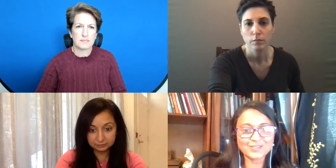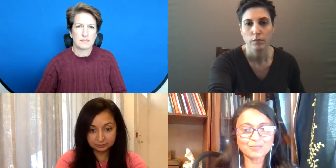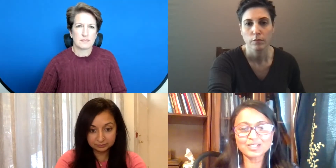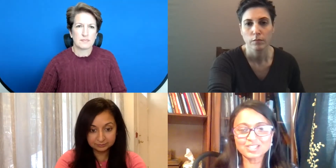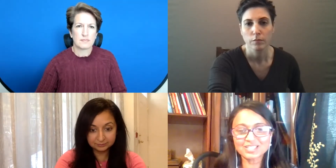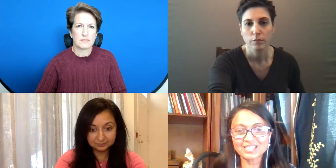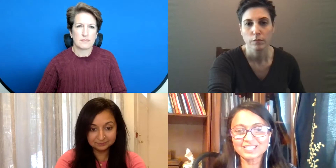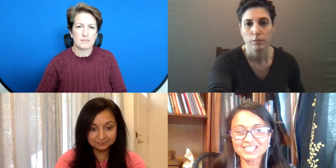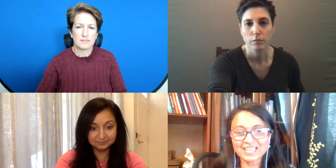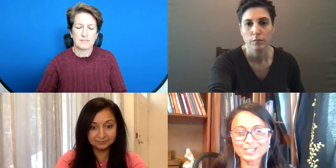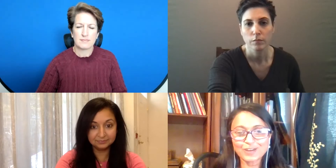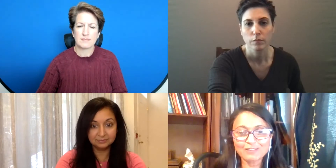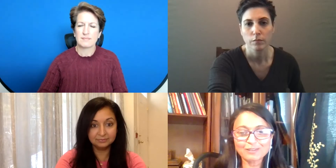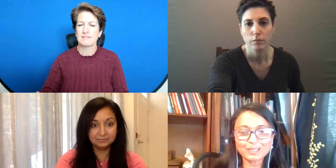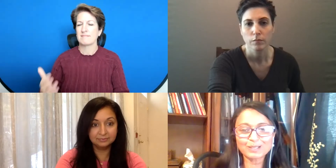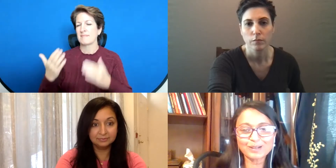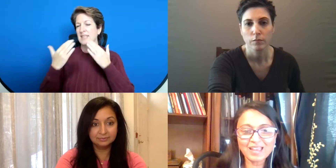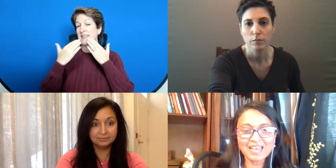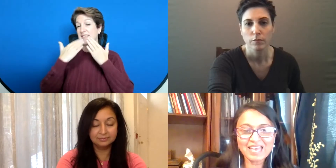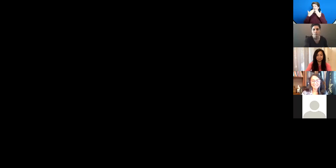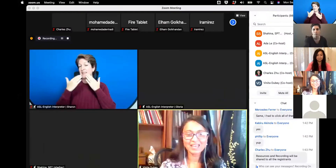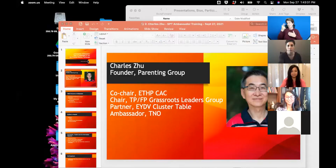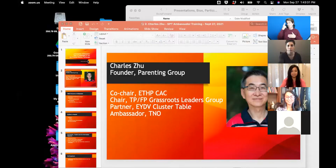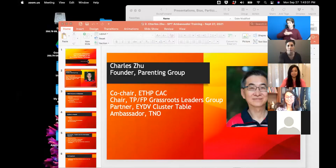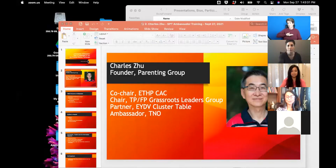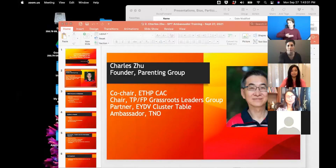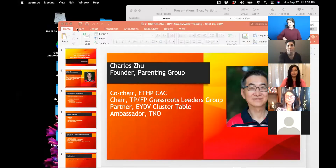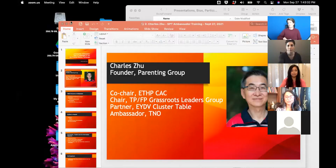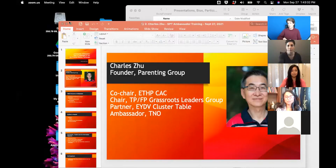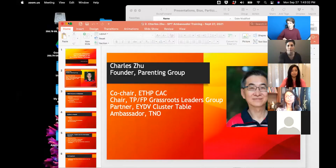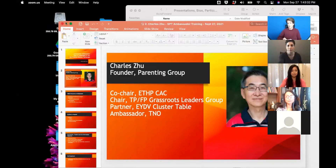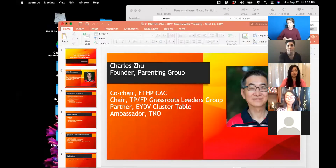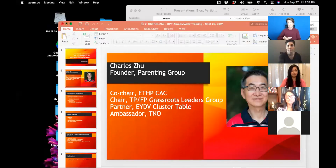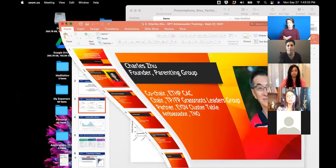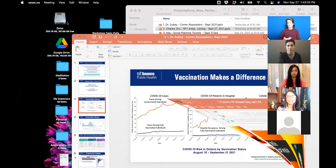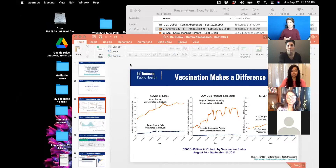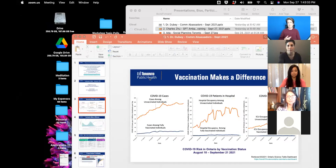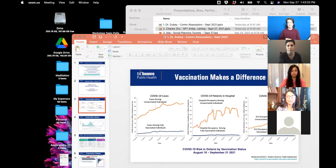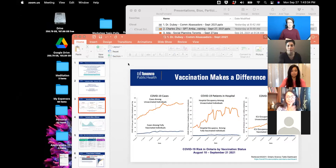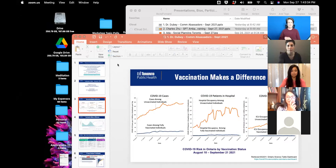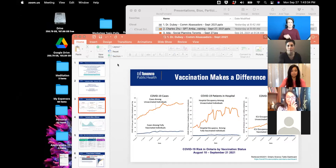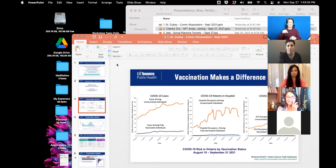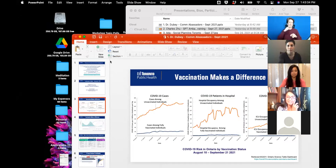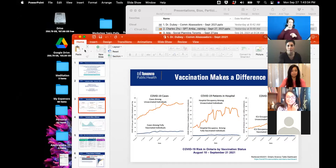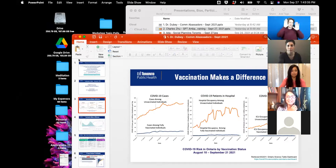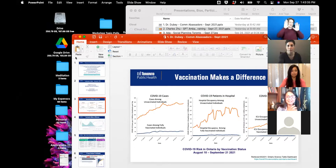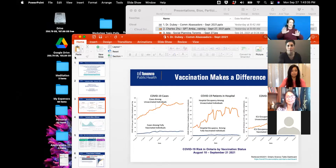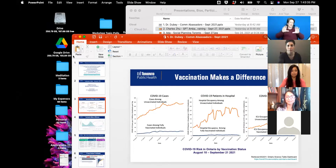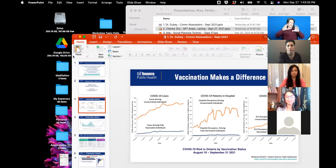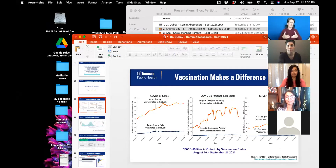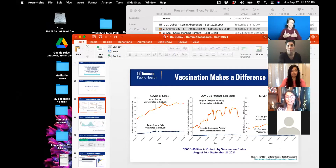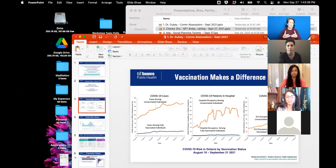Great, thank you so much, and thanks for having me here. This is always a wonderful group to connect with,